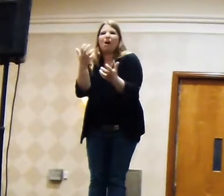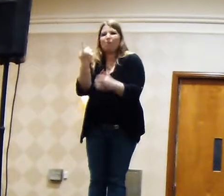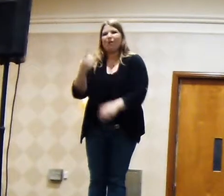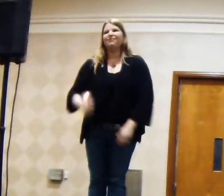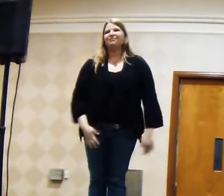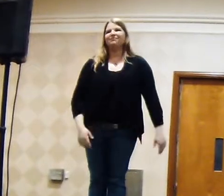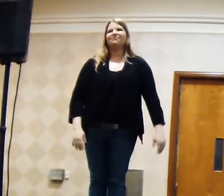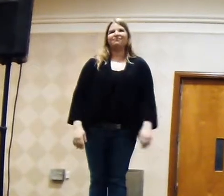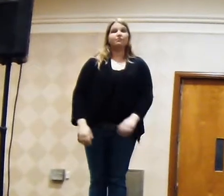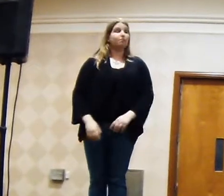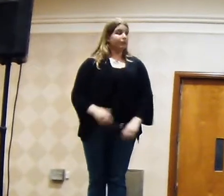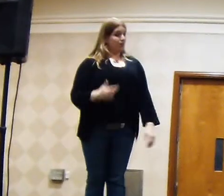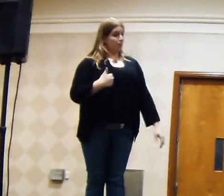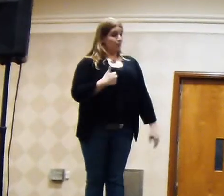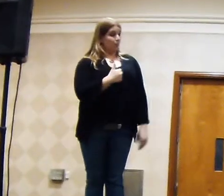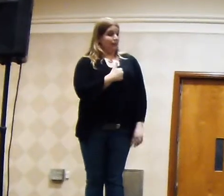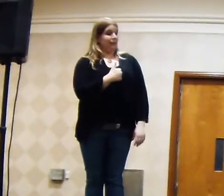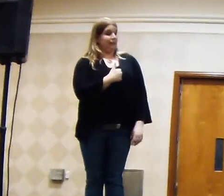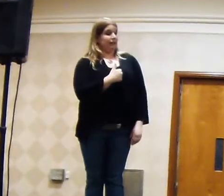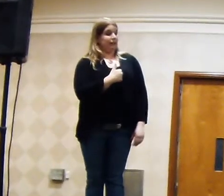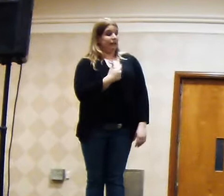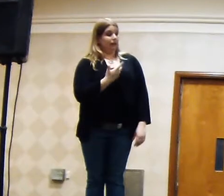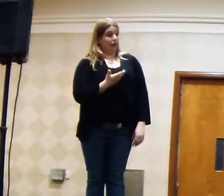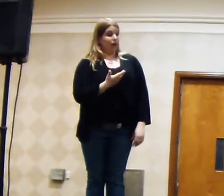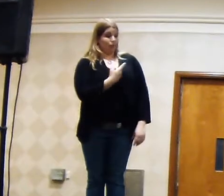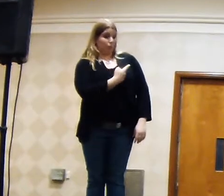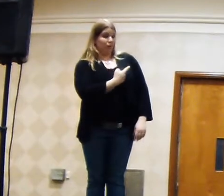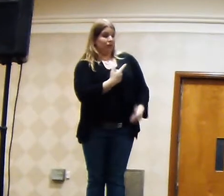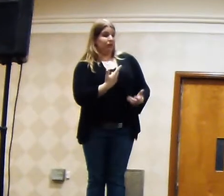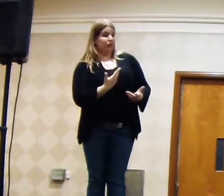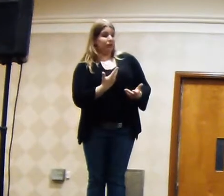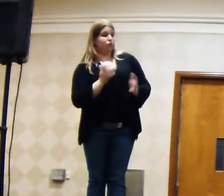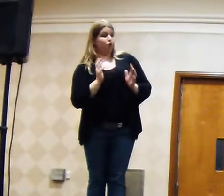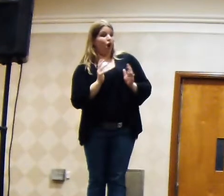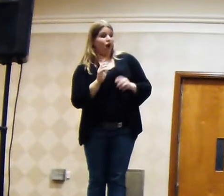Yeah. Well, we spoke in